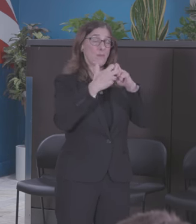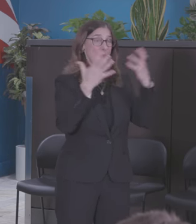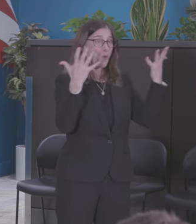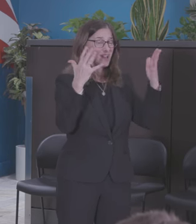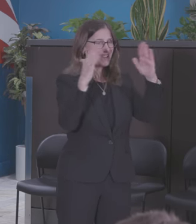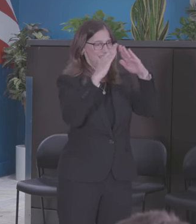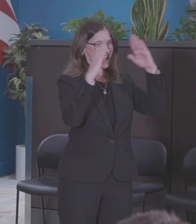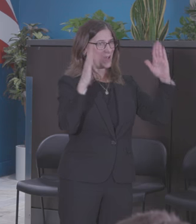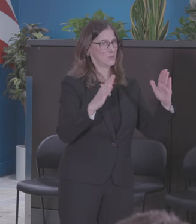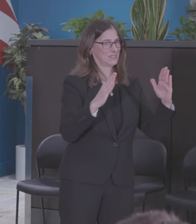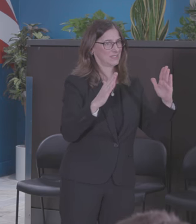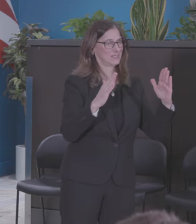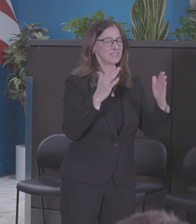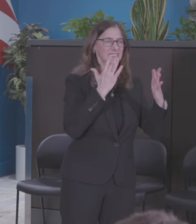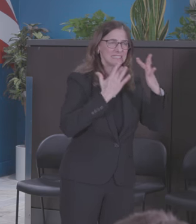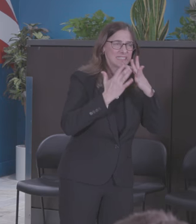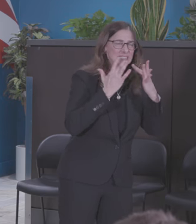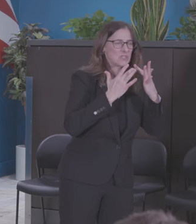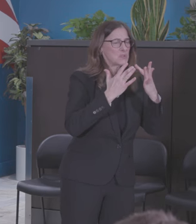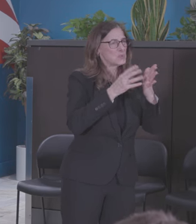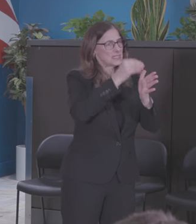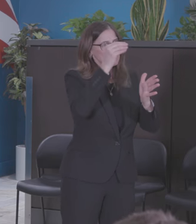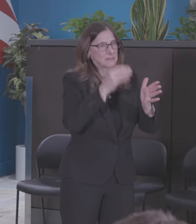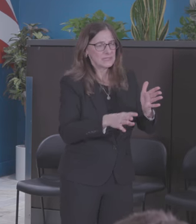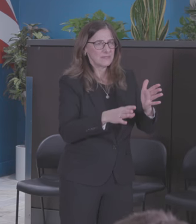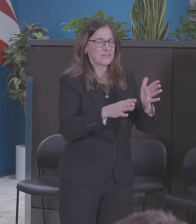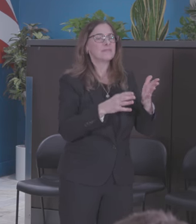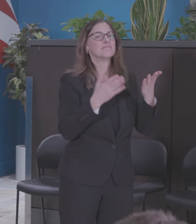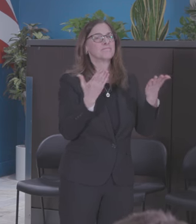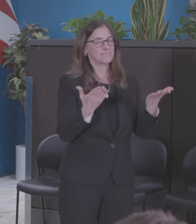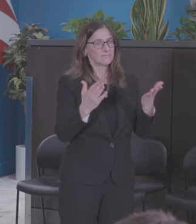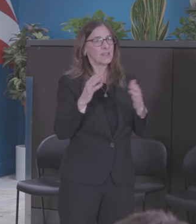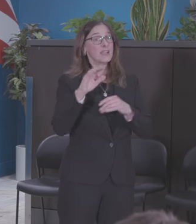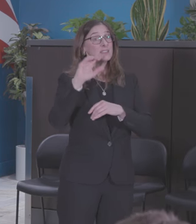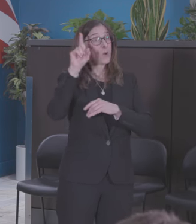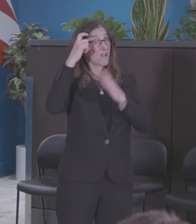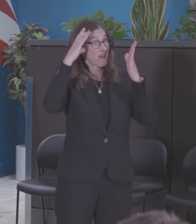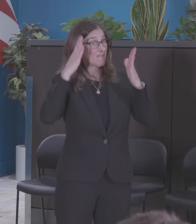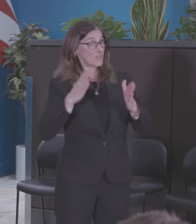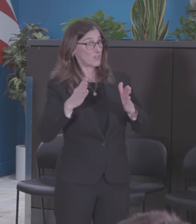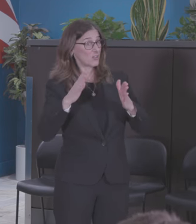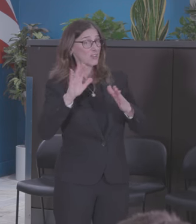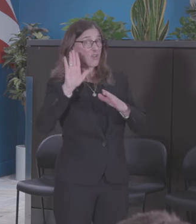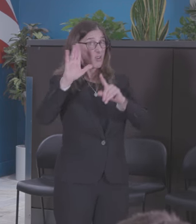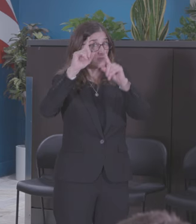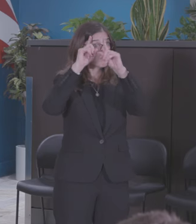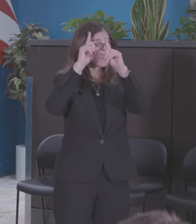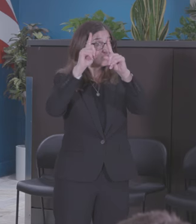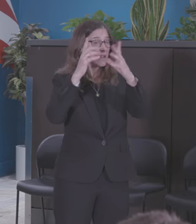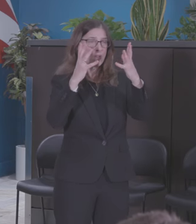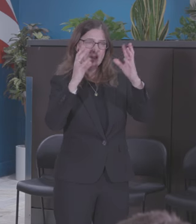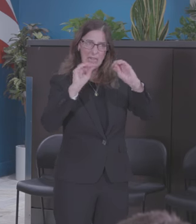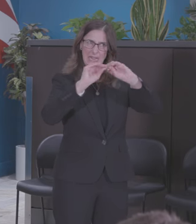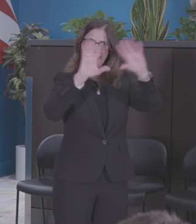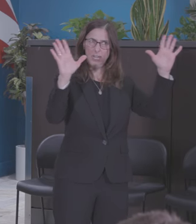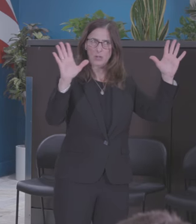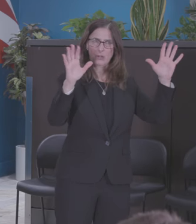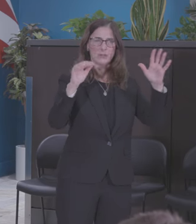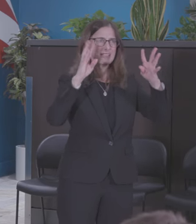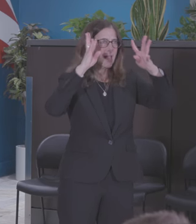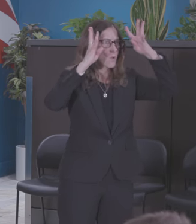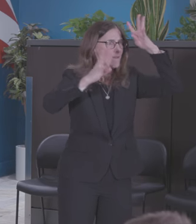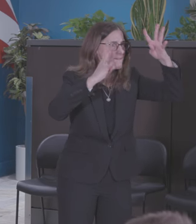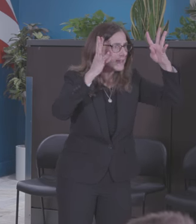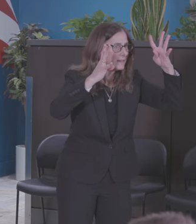in government was clear and simple. Be innovative, work together, and get it